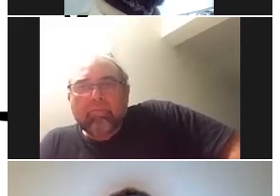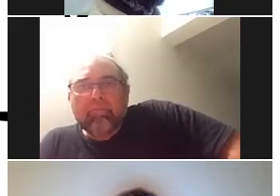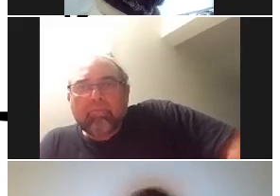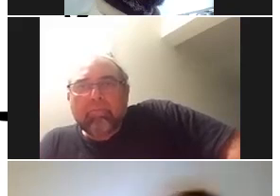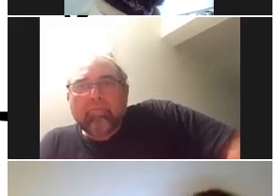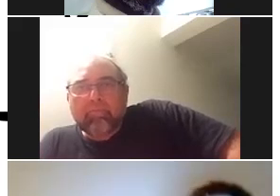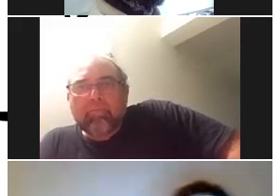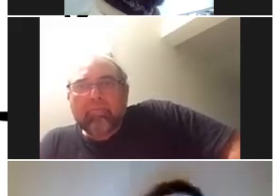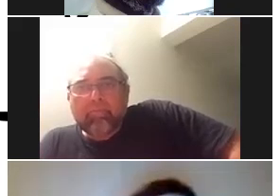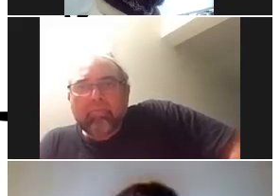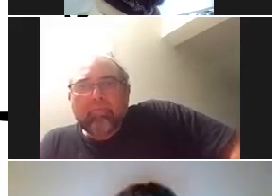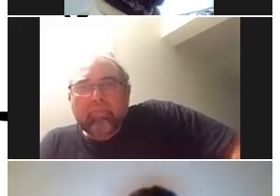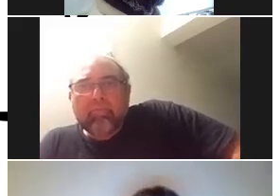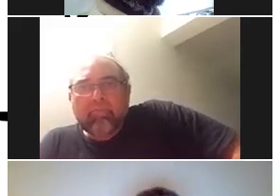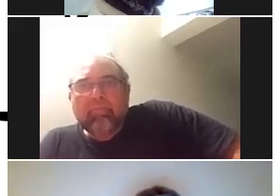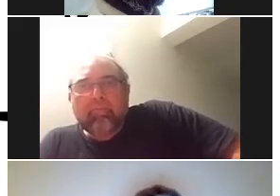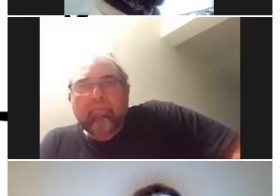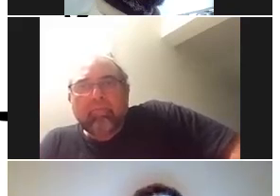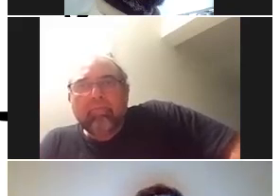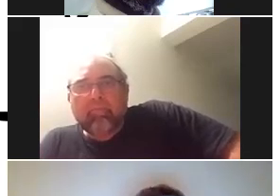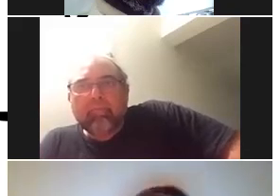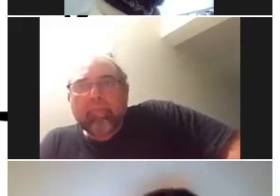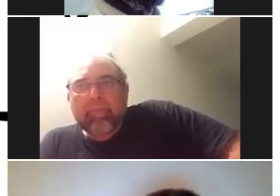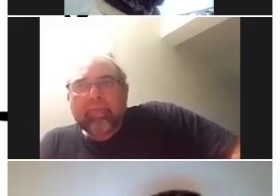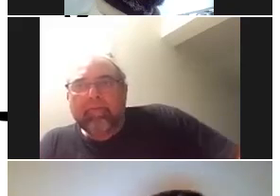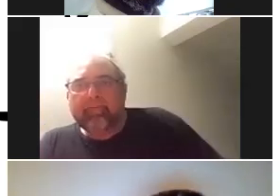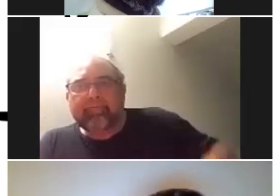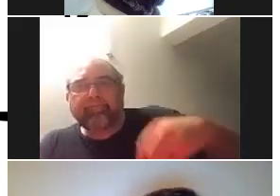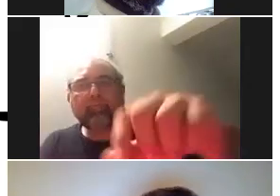father, brother, sister. Yes. All right. So,